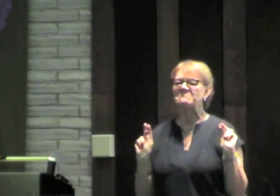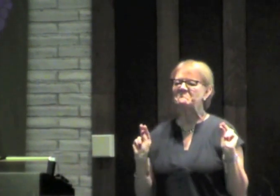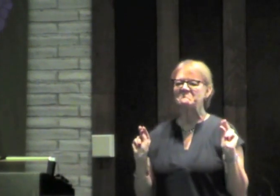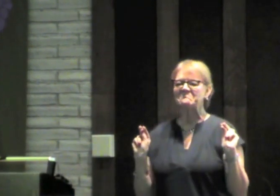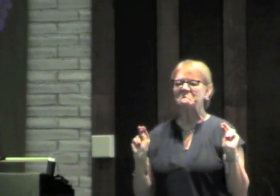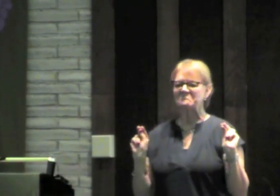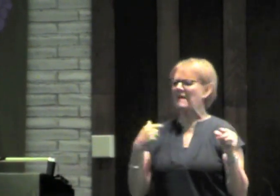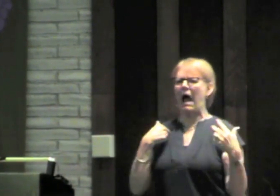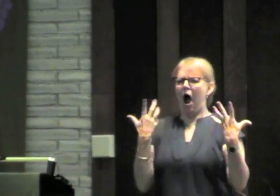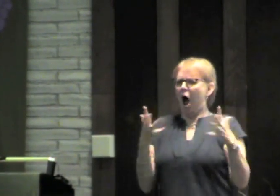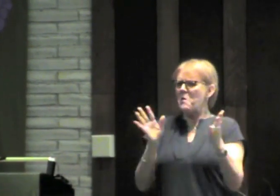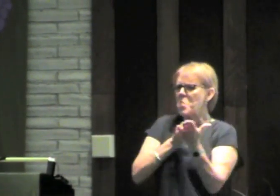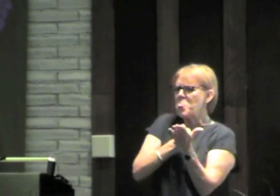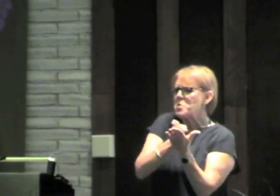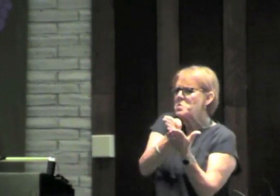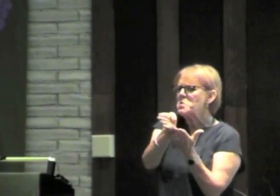years. And there is no peace there now.